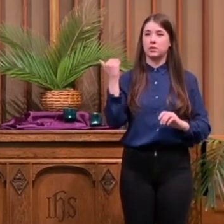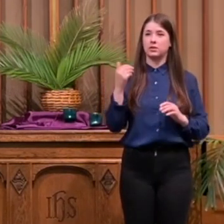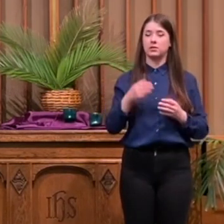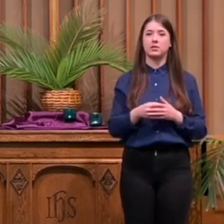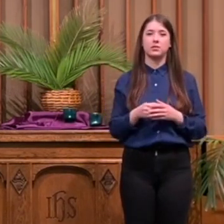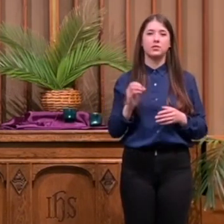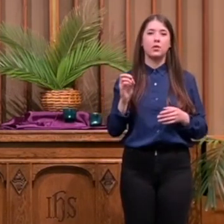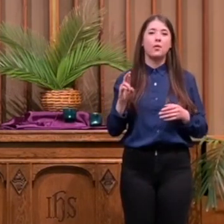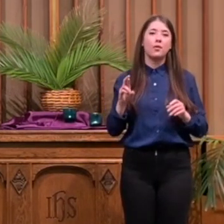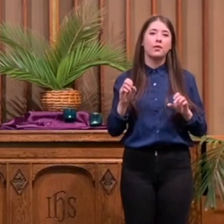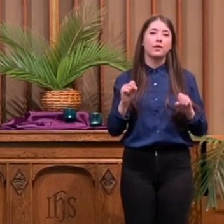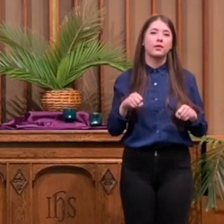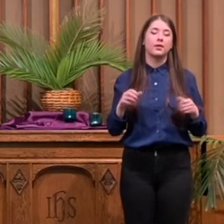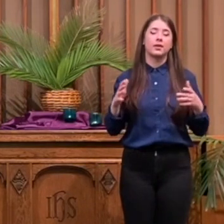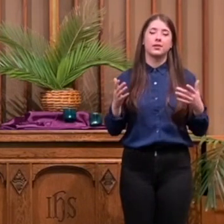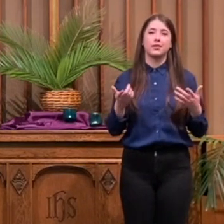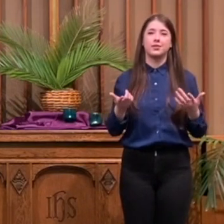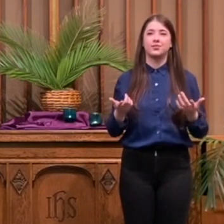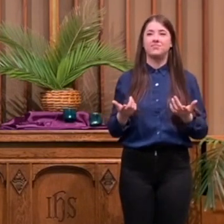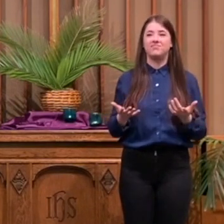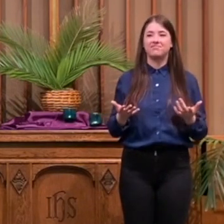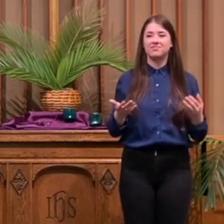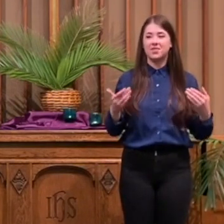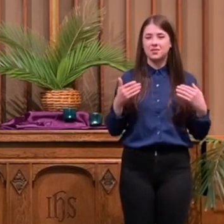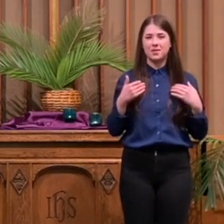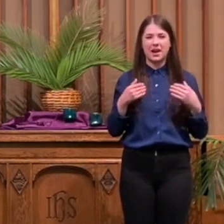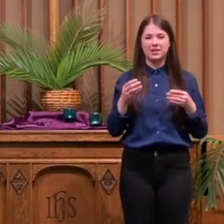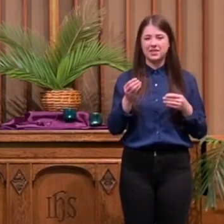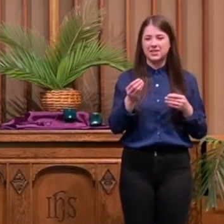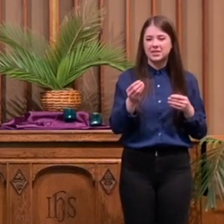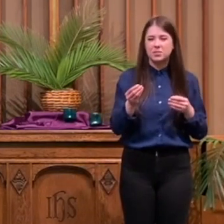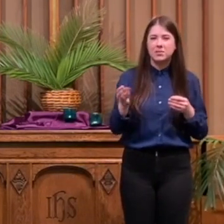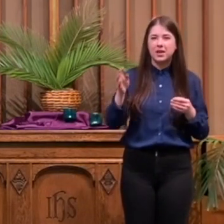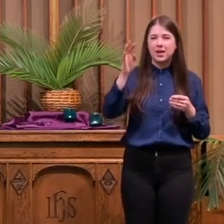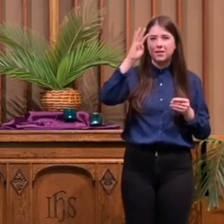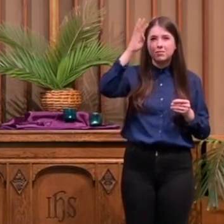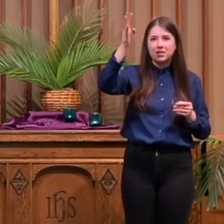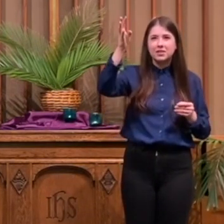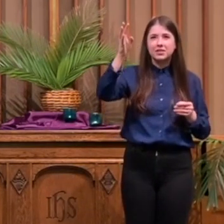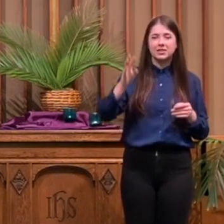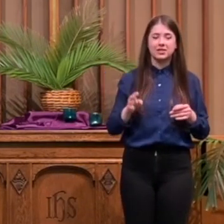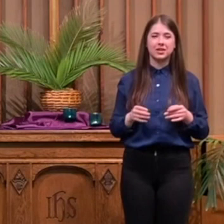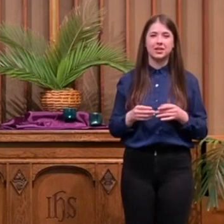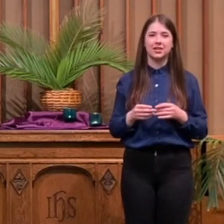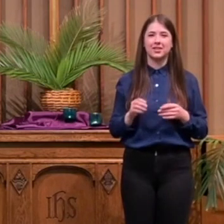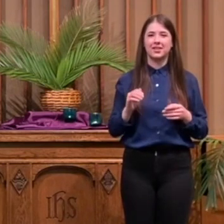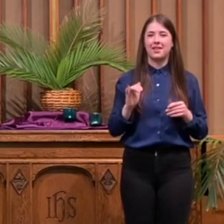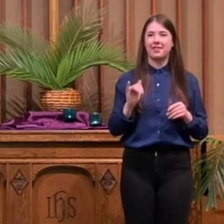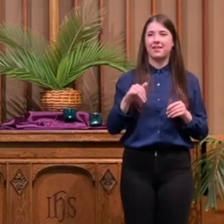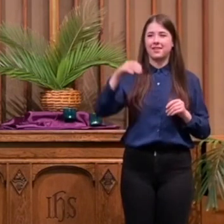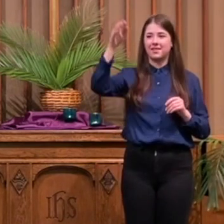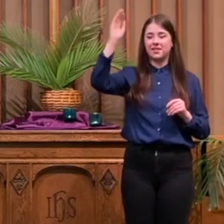leave space for even just a little bit of imagination that God